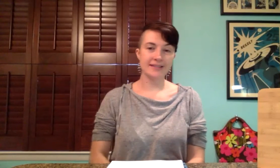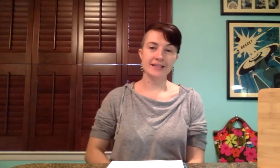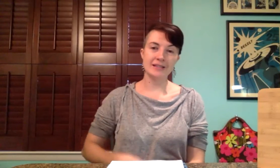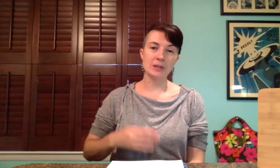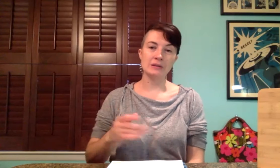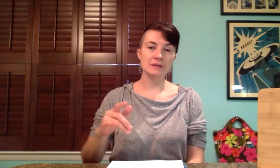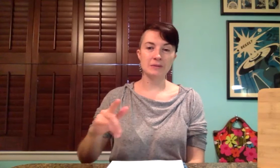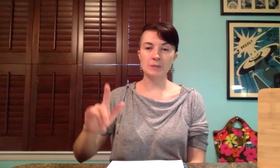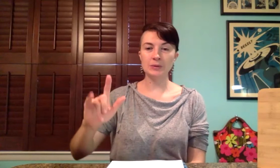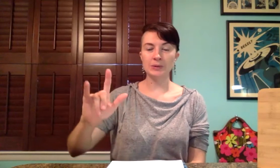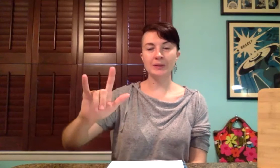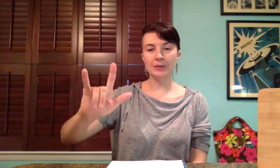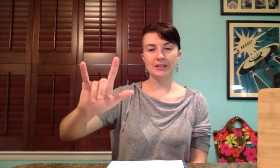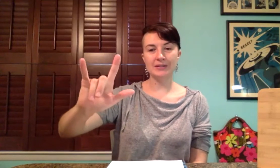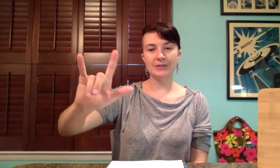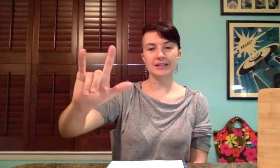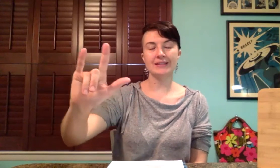say to all those people who are important to us.